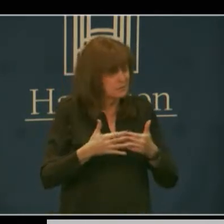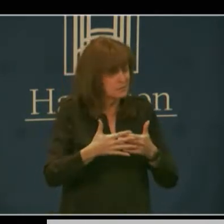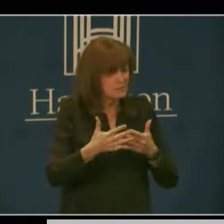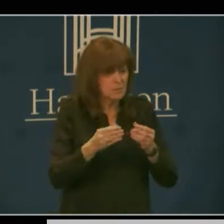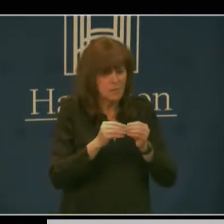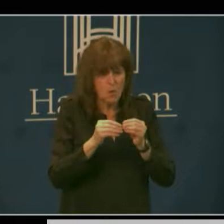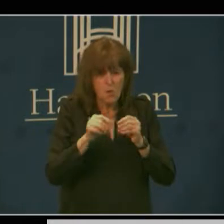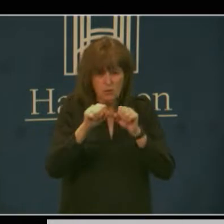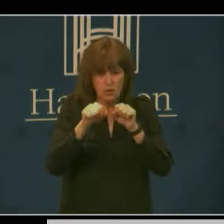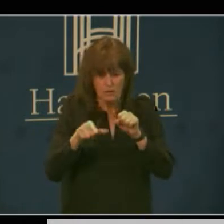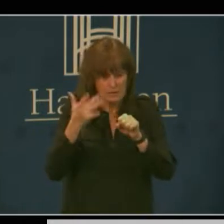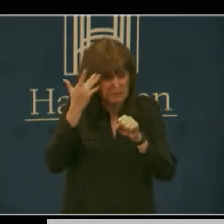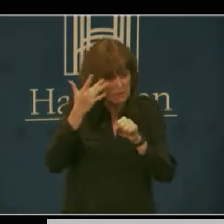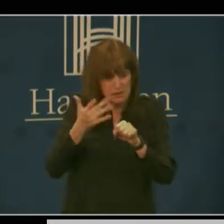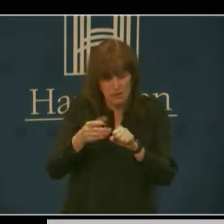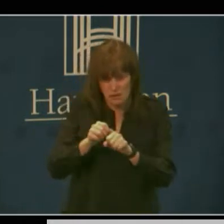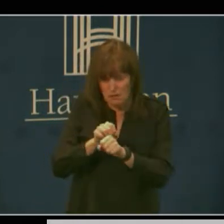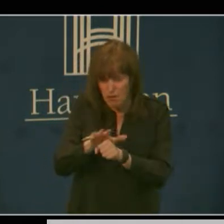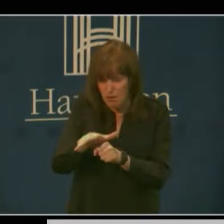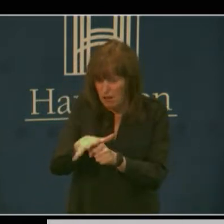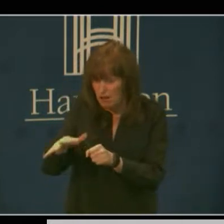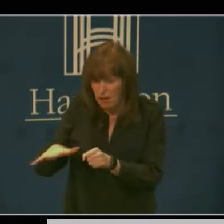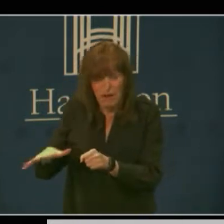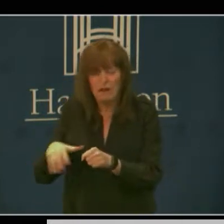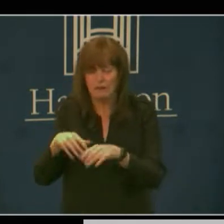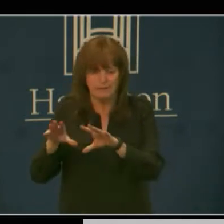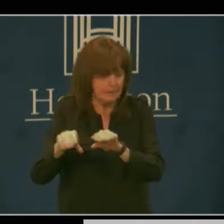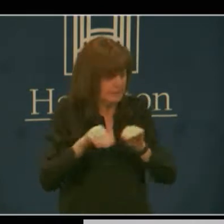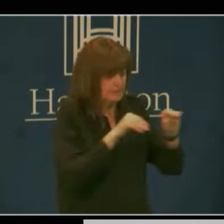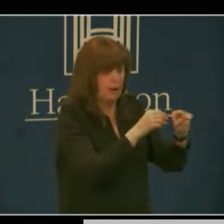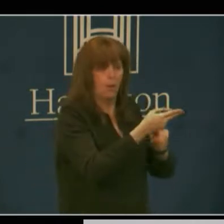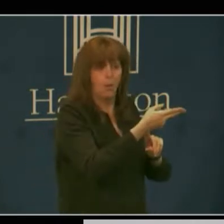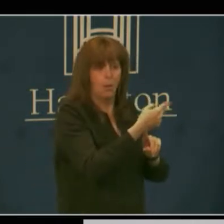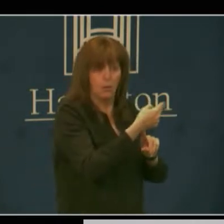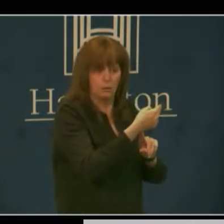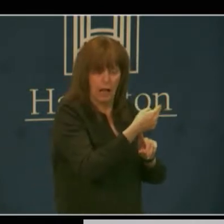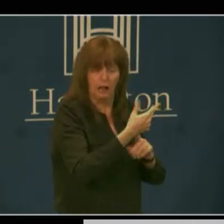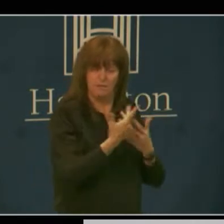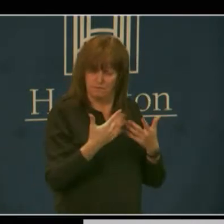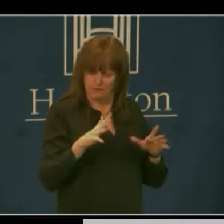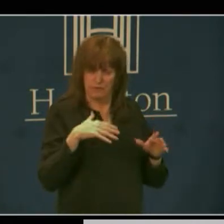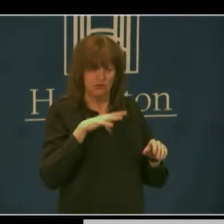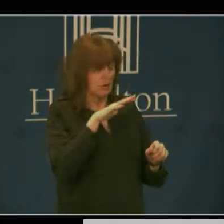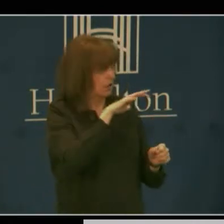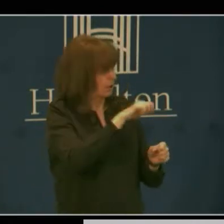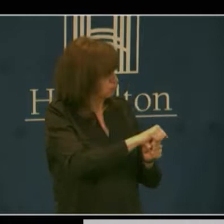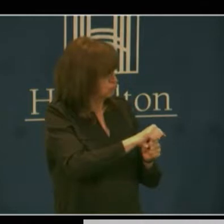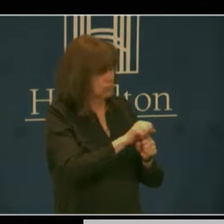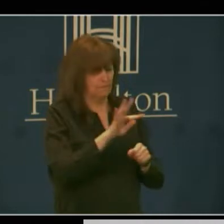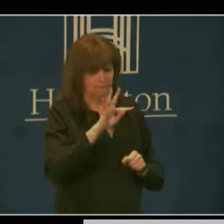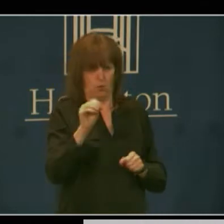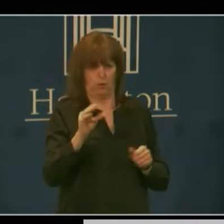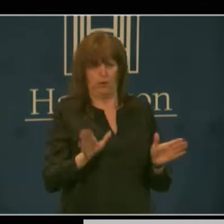a permanent contract in place for about 40 hotel rooms at the moment and about 400 more rooms